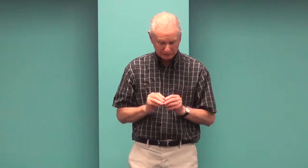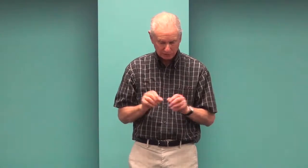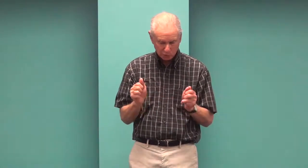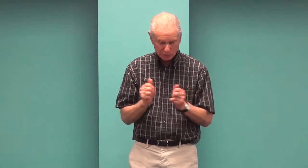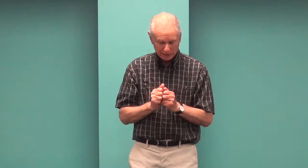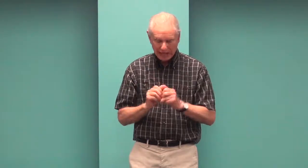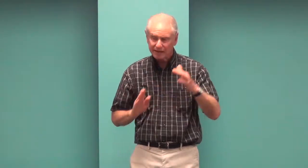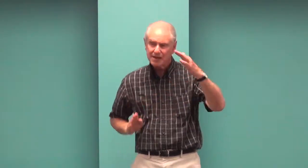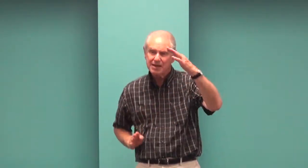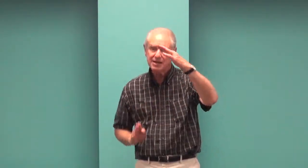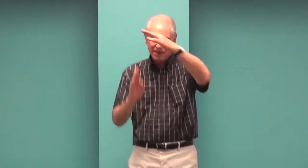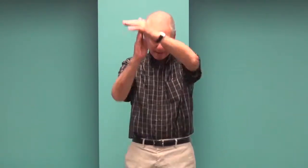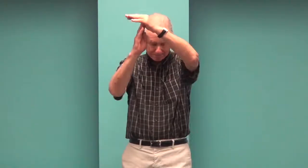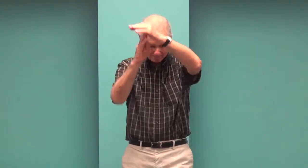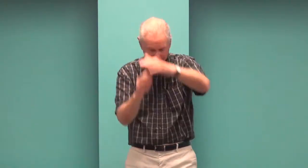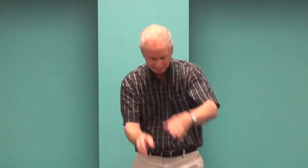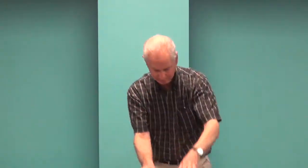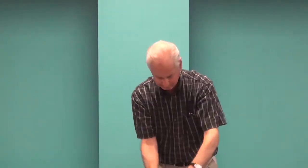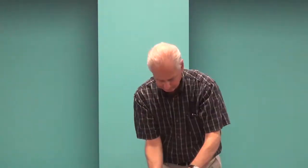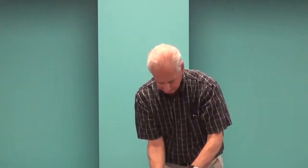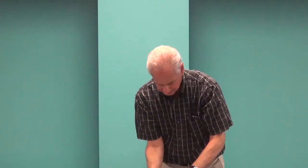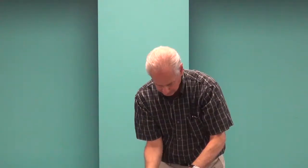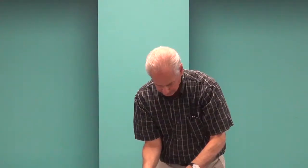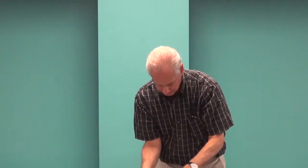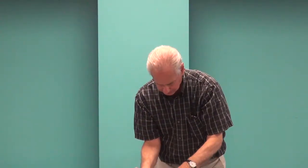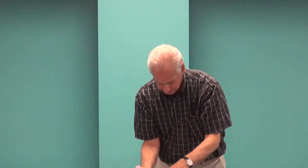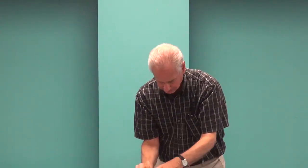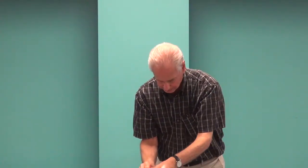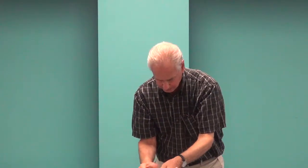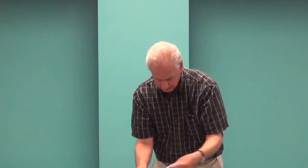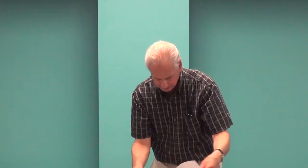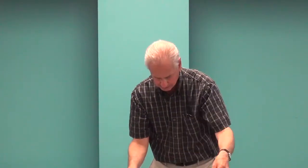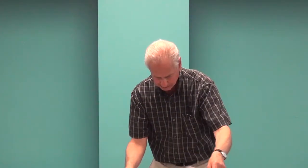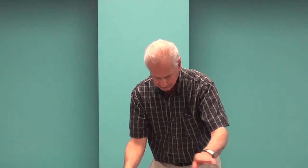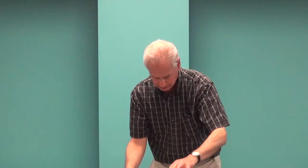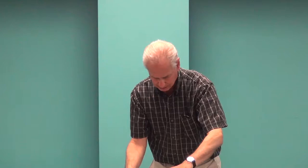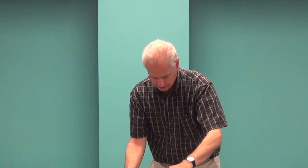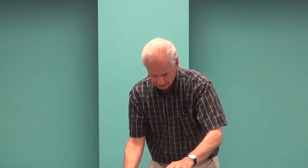prestigious conference with a top